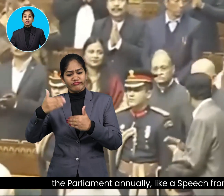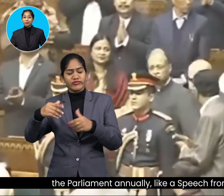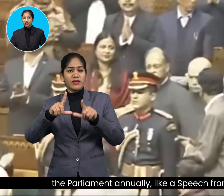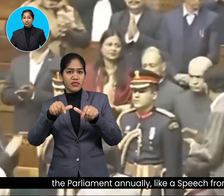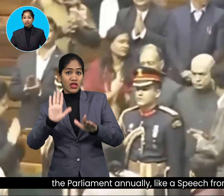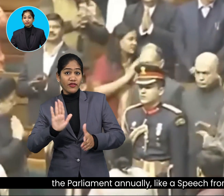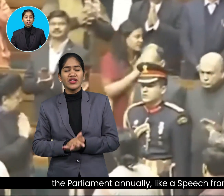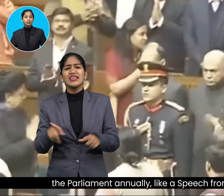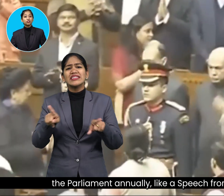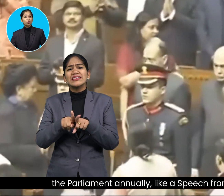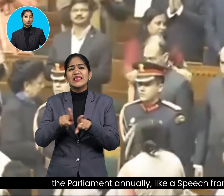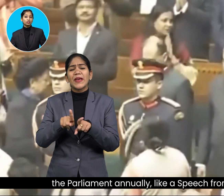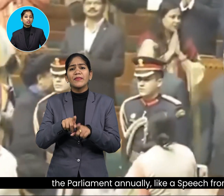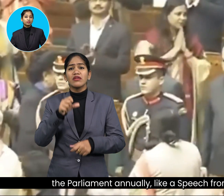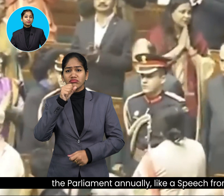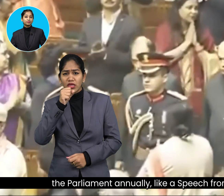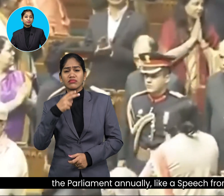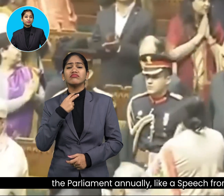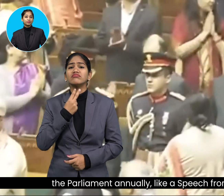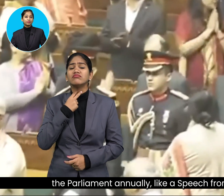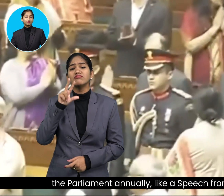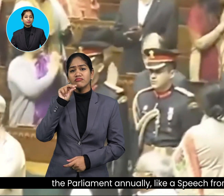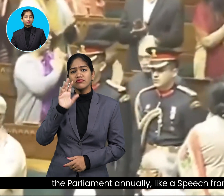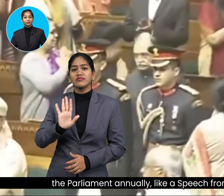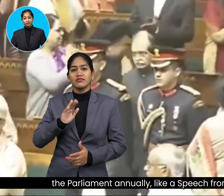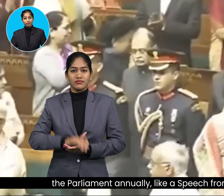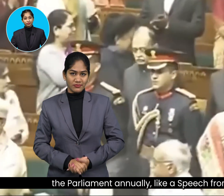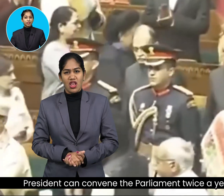like a speech from the throne.